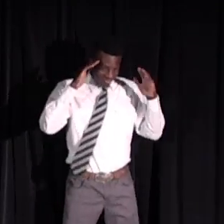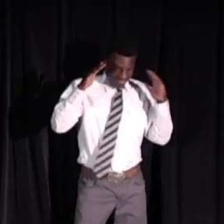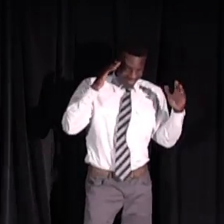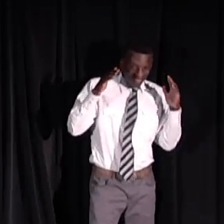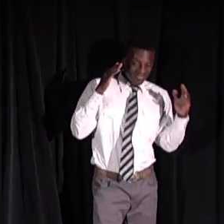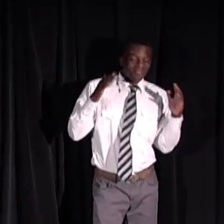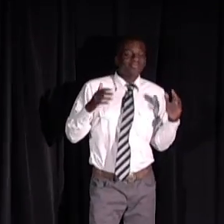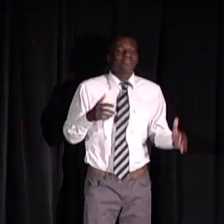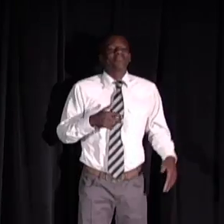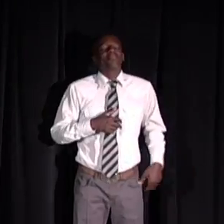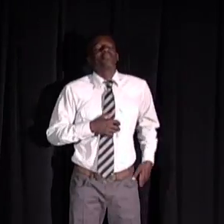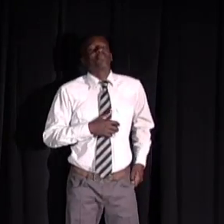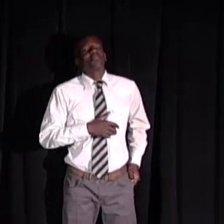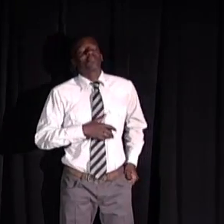Hi, everyone, again.